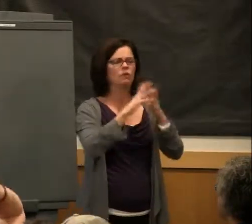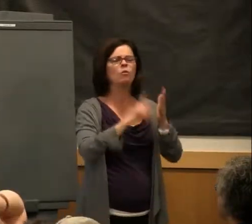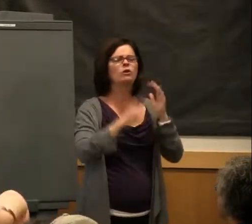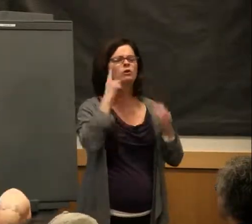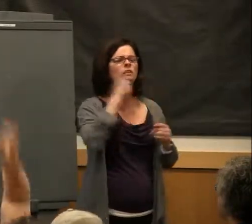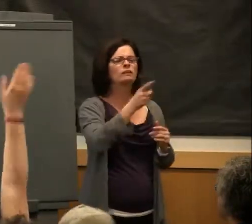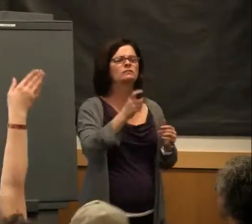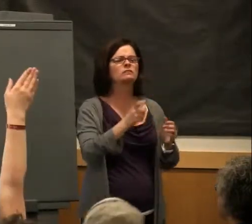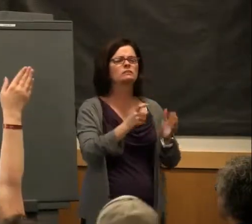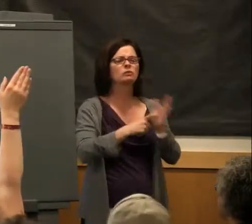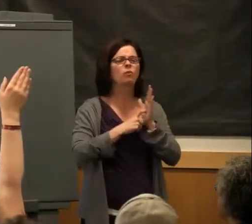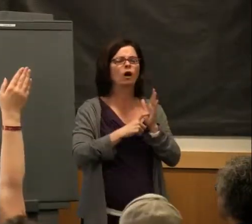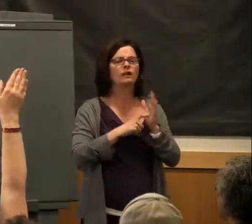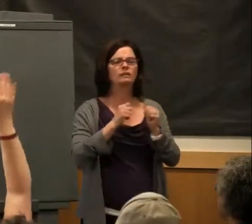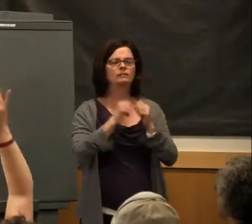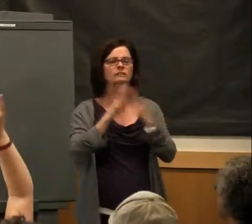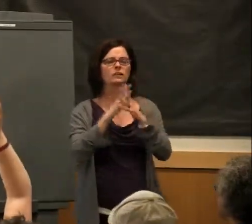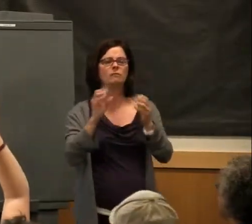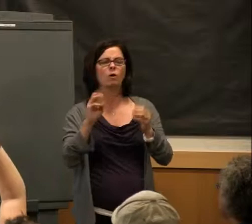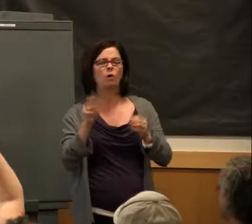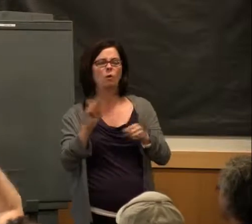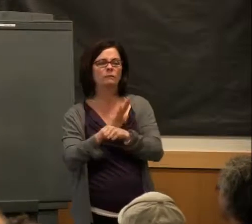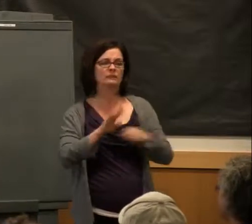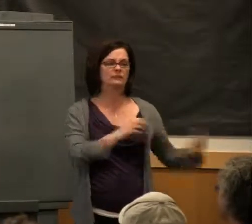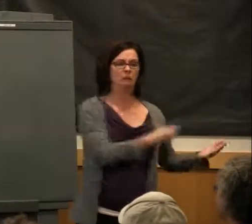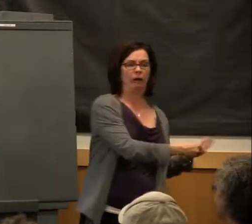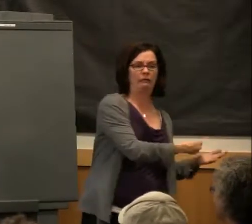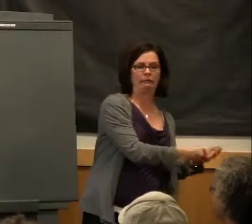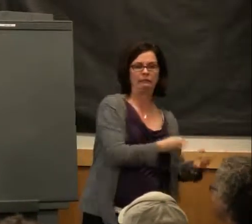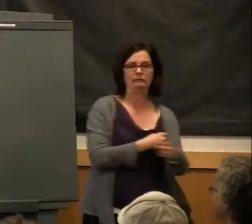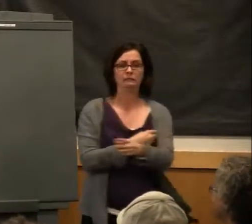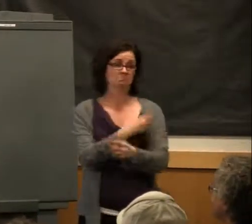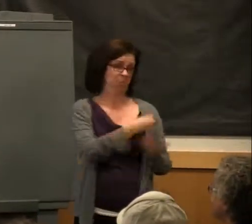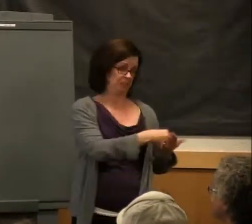required to start your own business? Money.